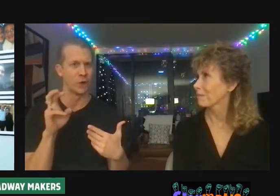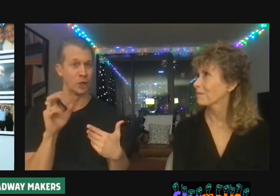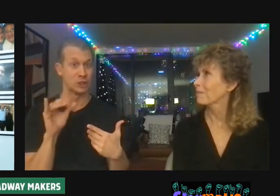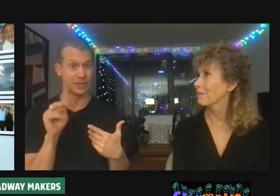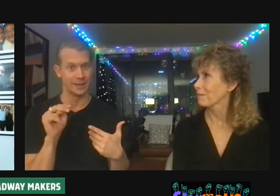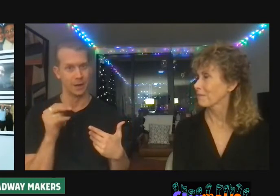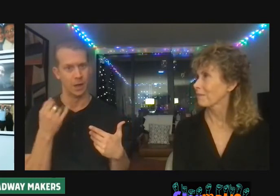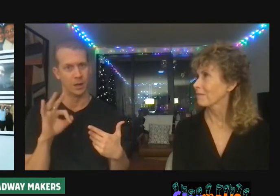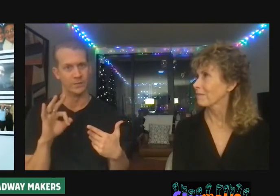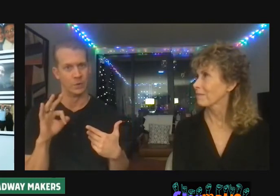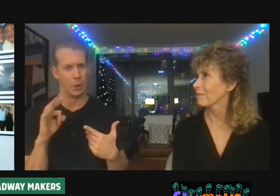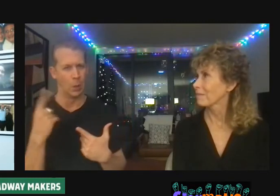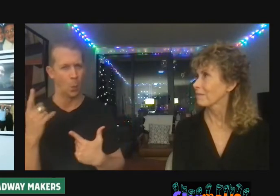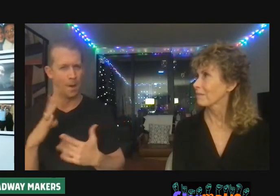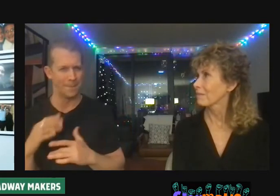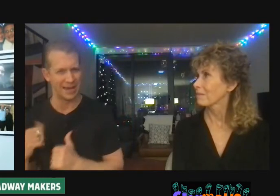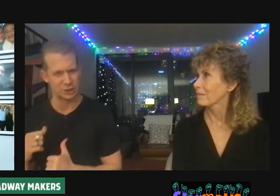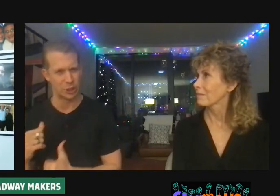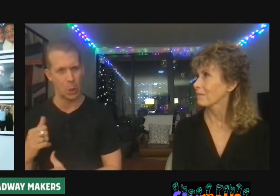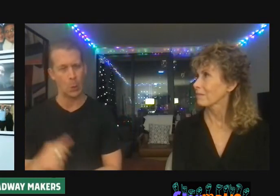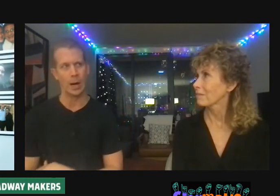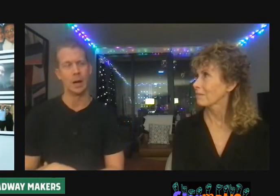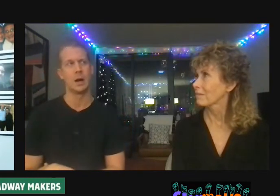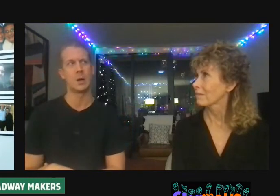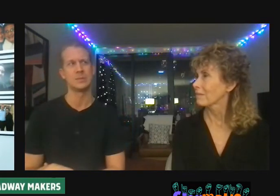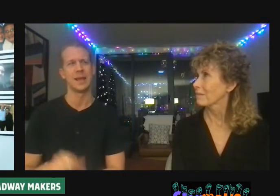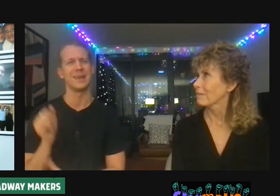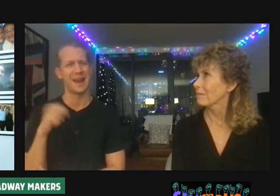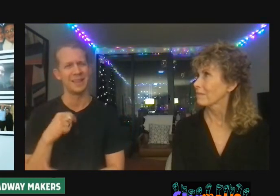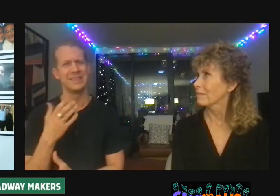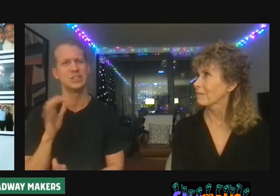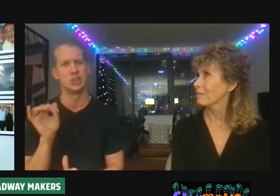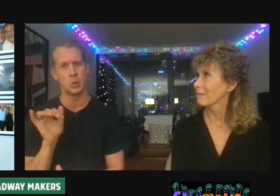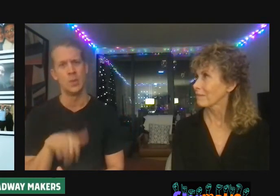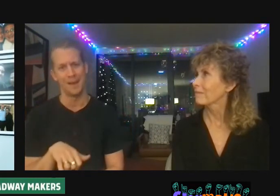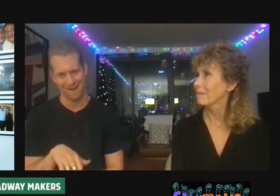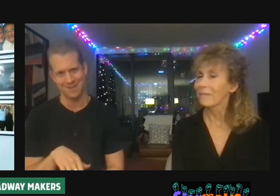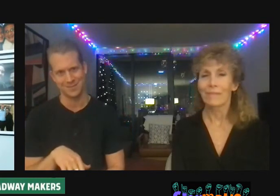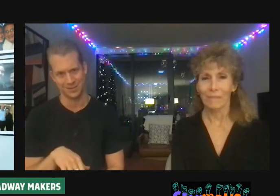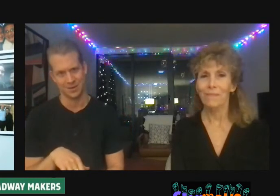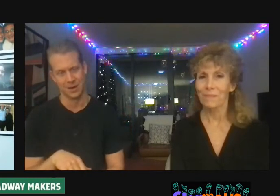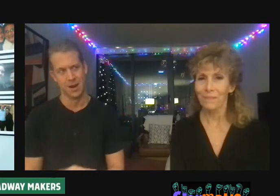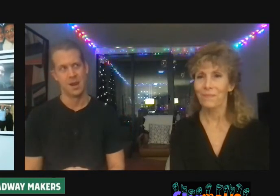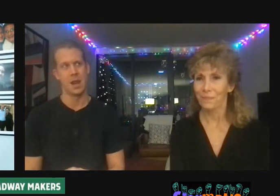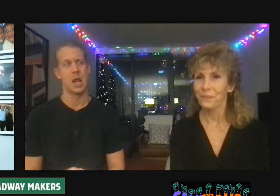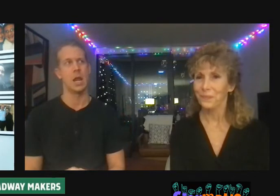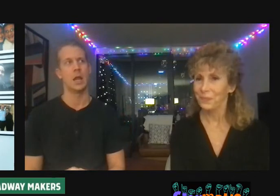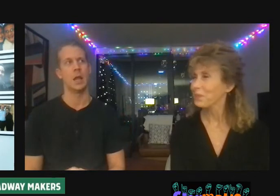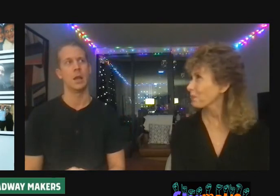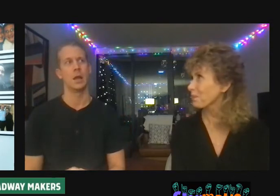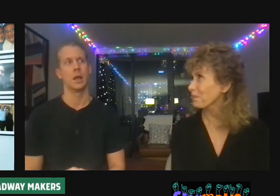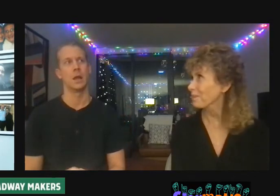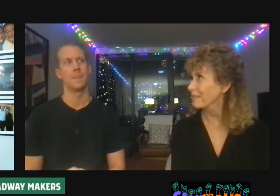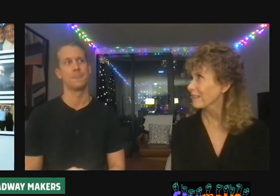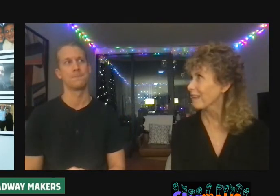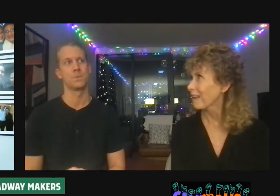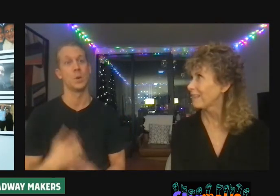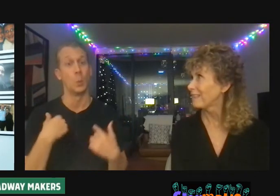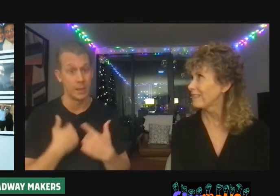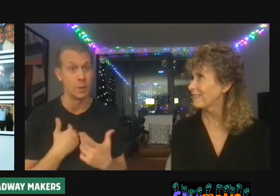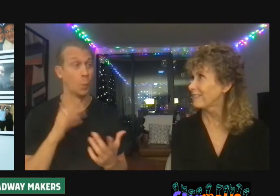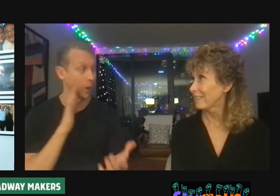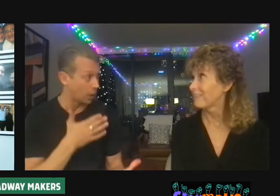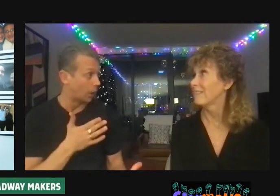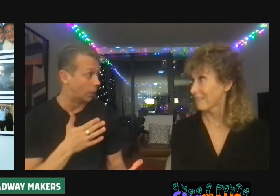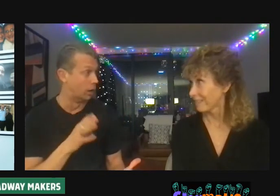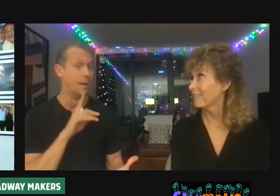easier version of, you know, the one-man show. I was like, yeah, let's do that. And so